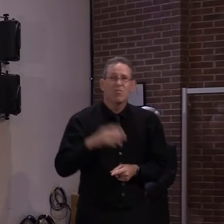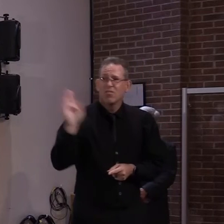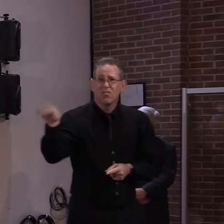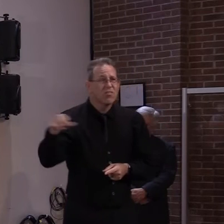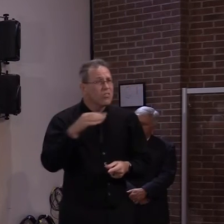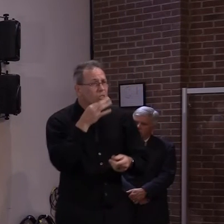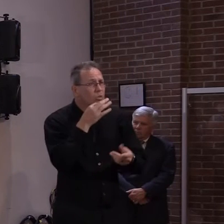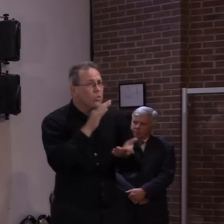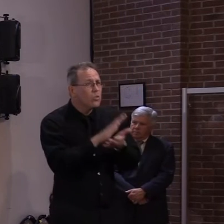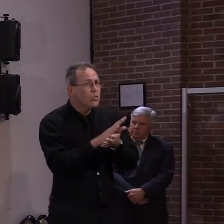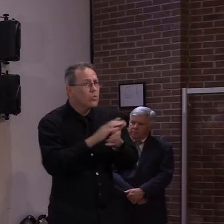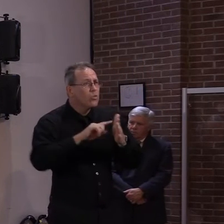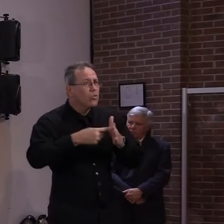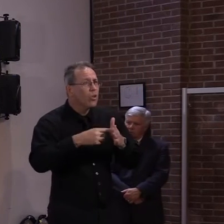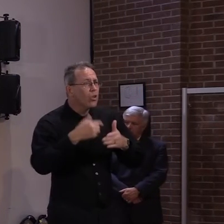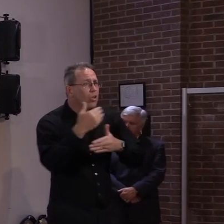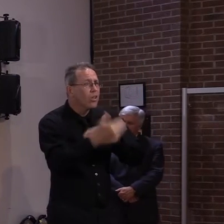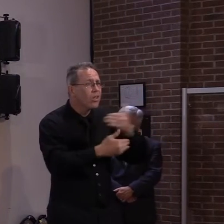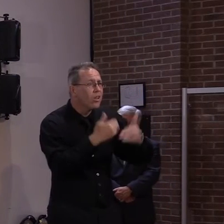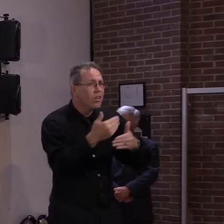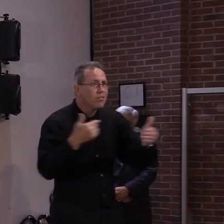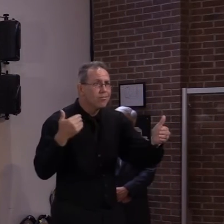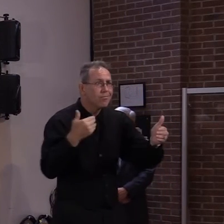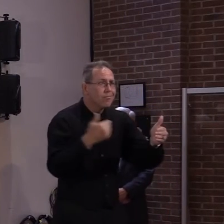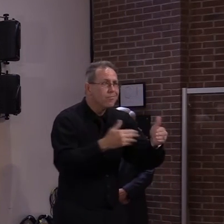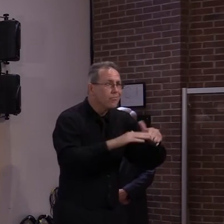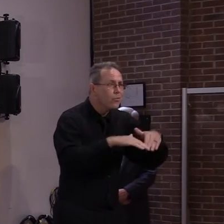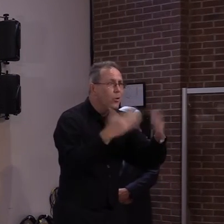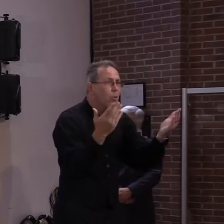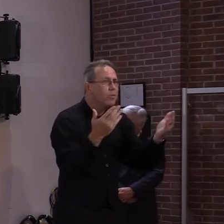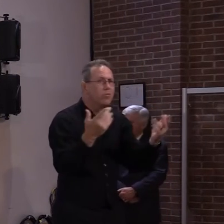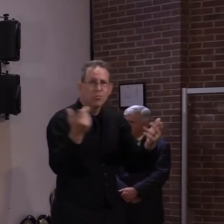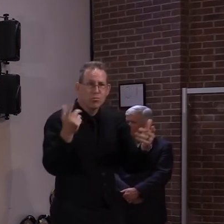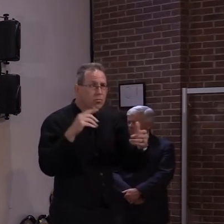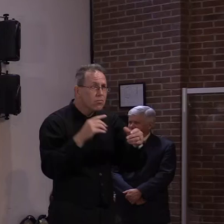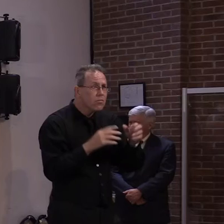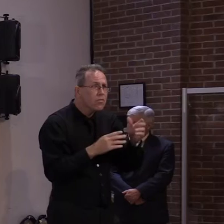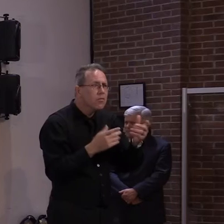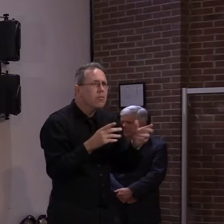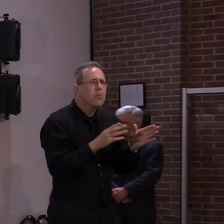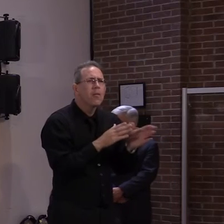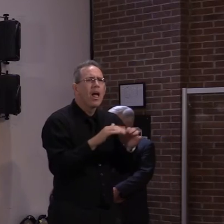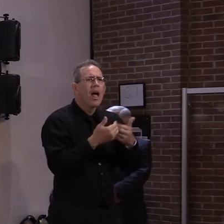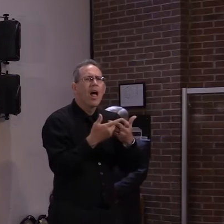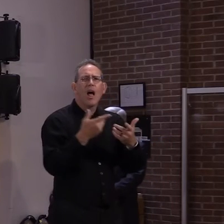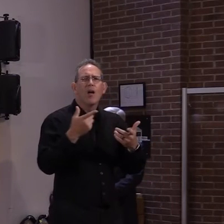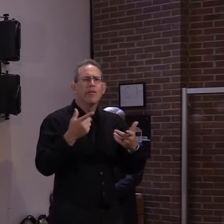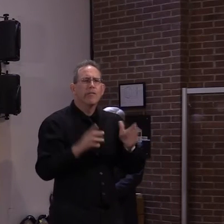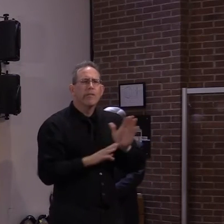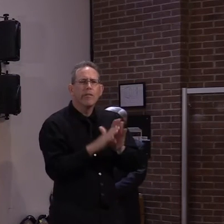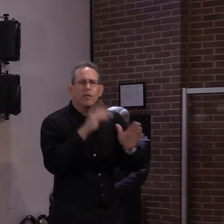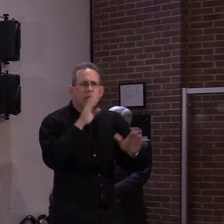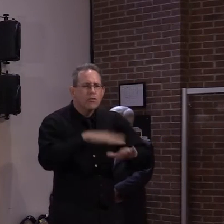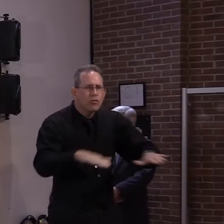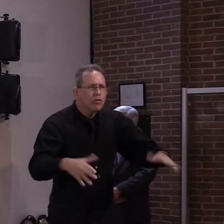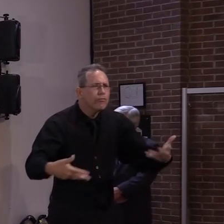related to social, emotional, and behavioral health of students, in particular, you know, as a result of COVID?